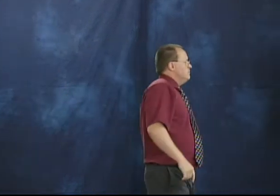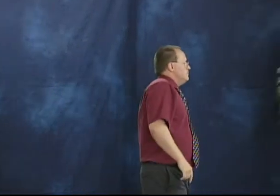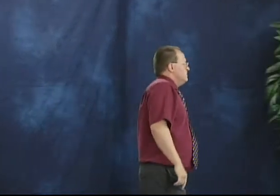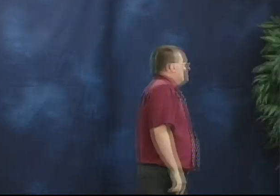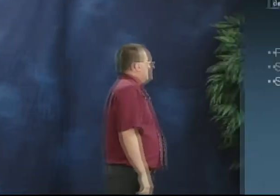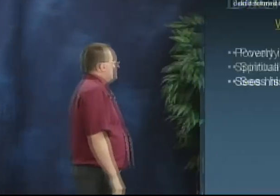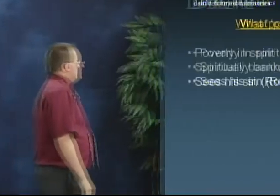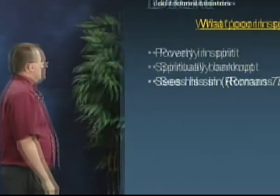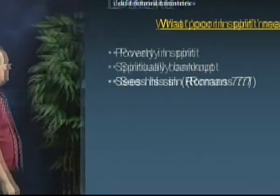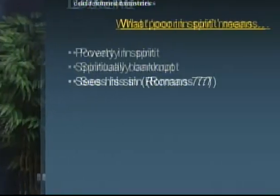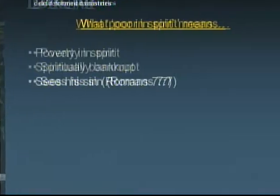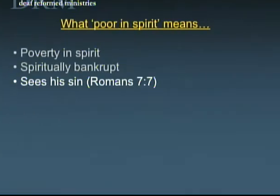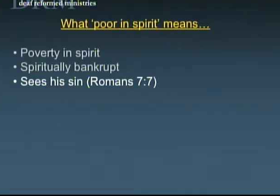of Christ.